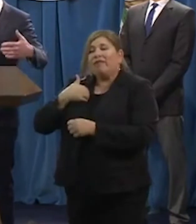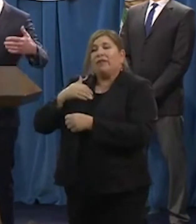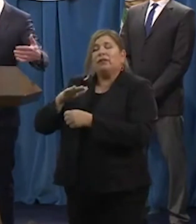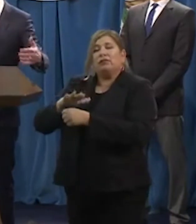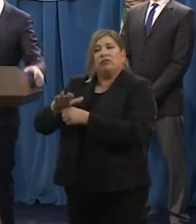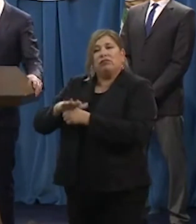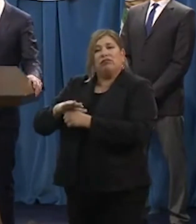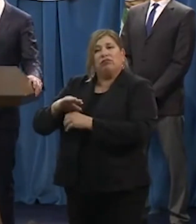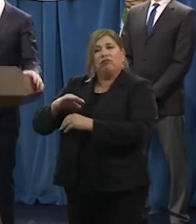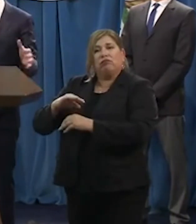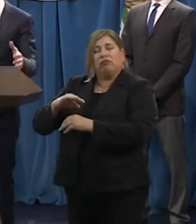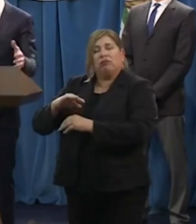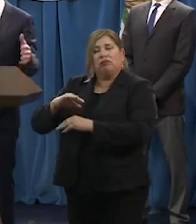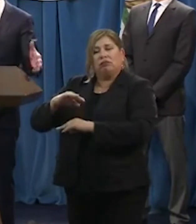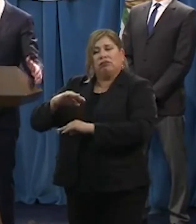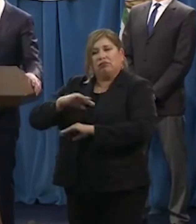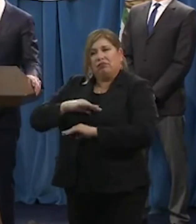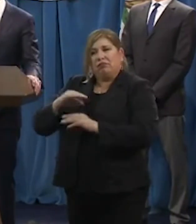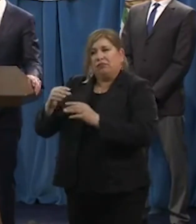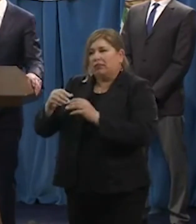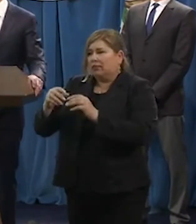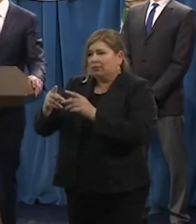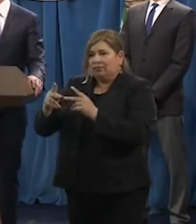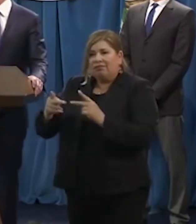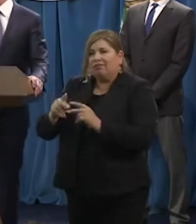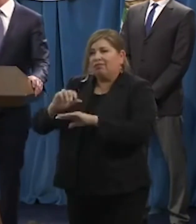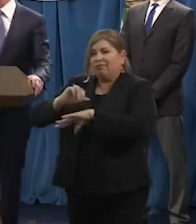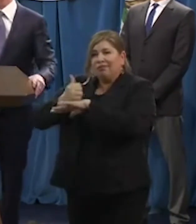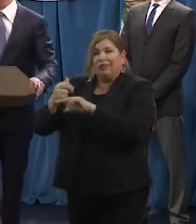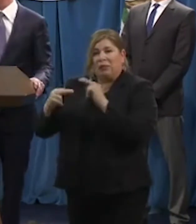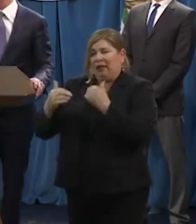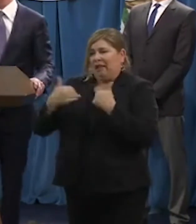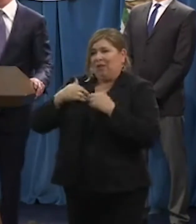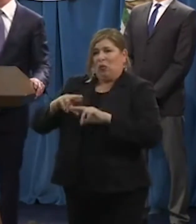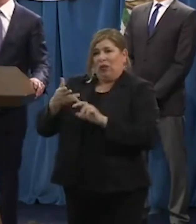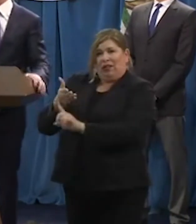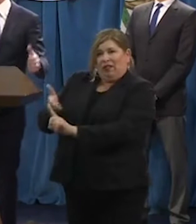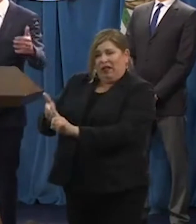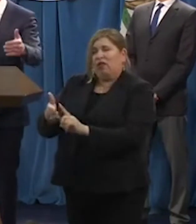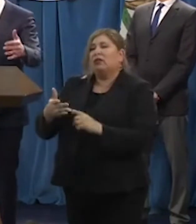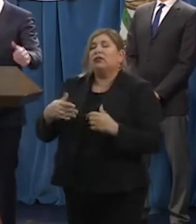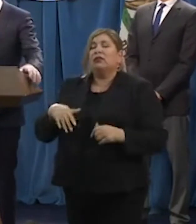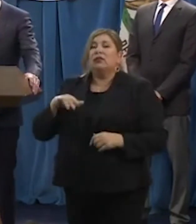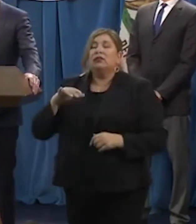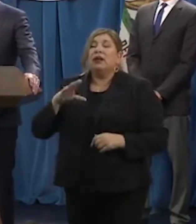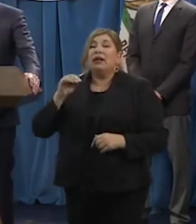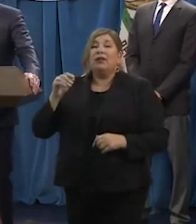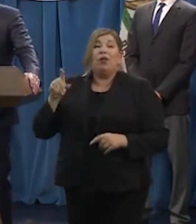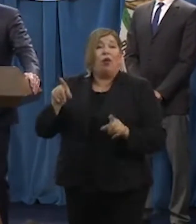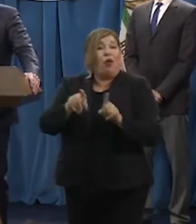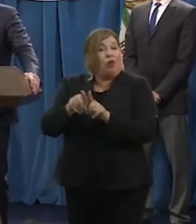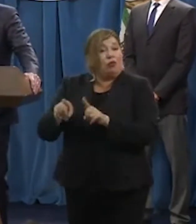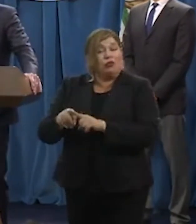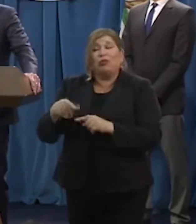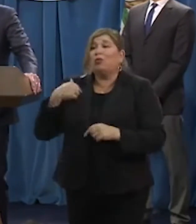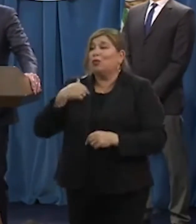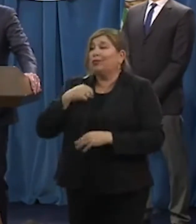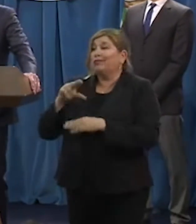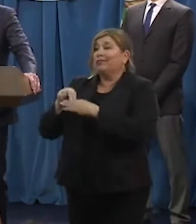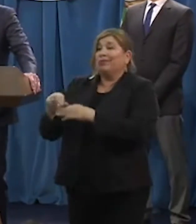with substantial infrastructure and facilities. And we also secured, as many of you are well aware,